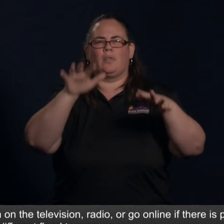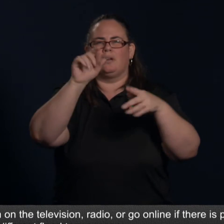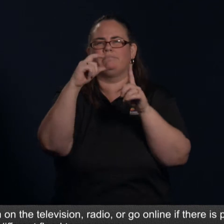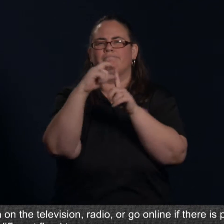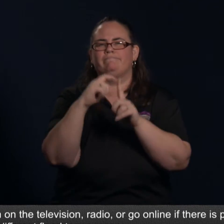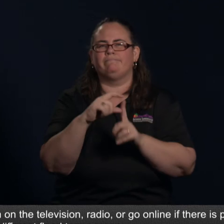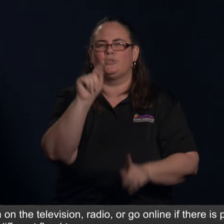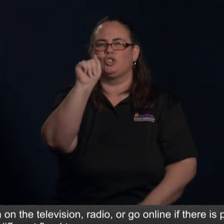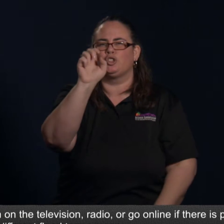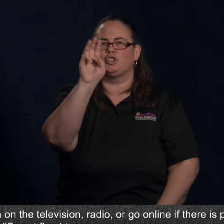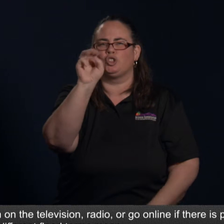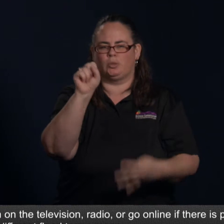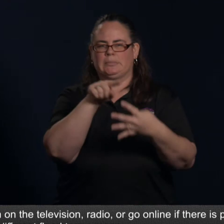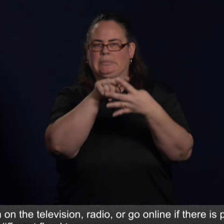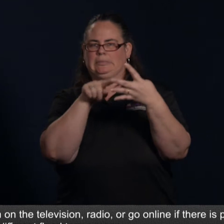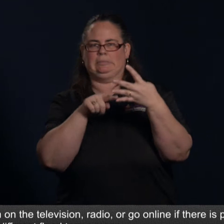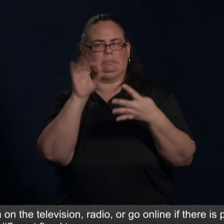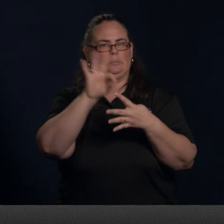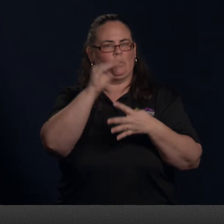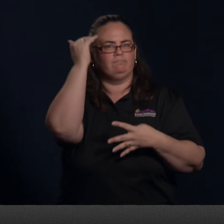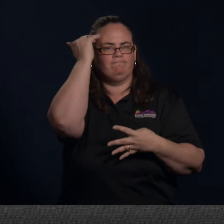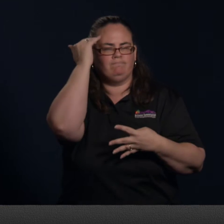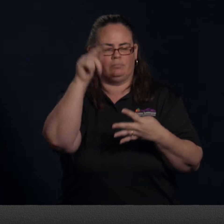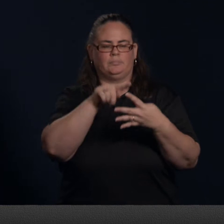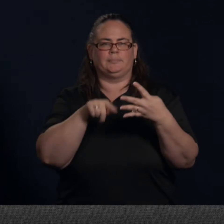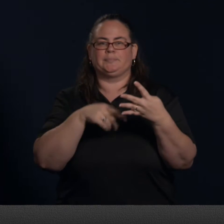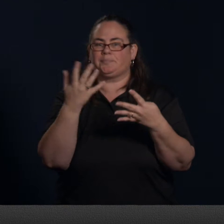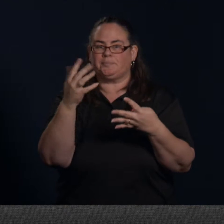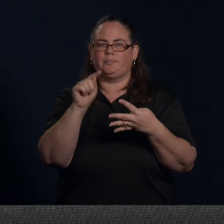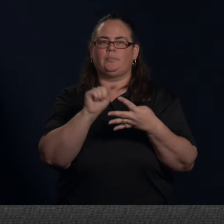what the different flood terms mean.